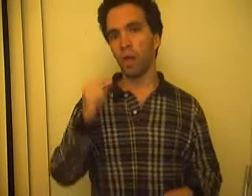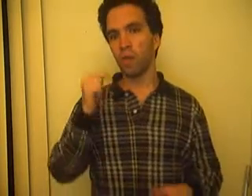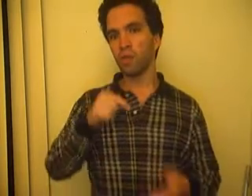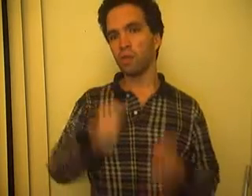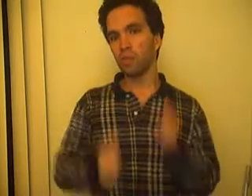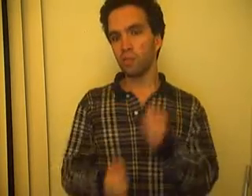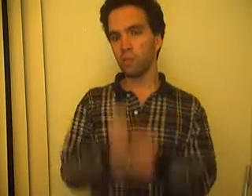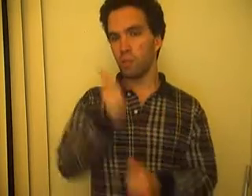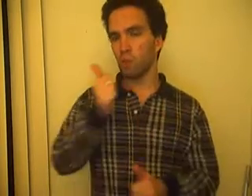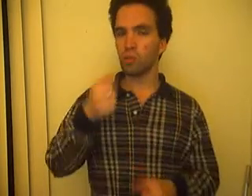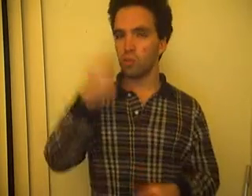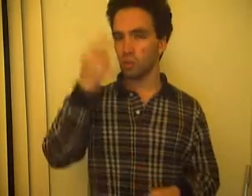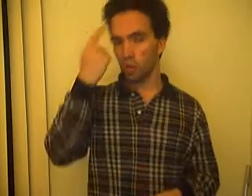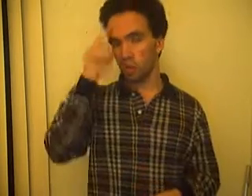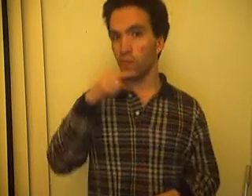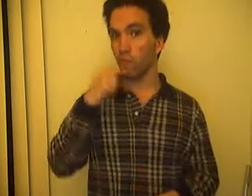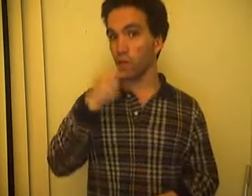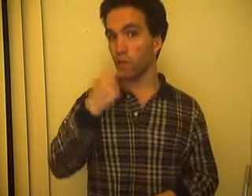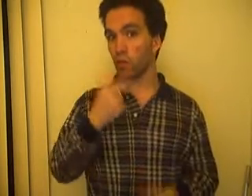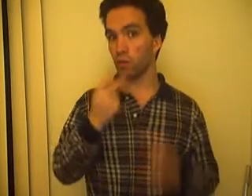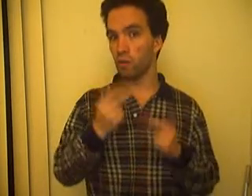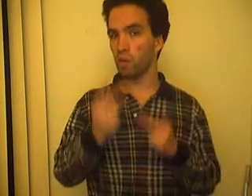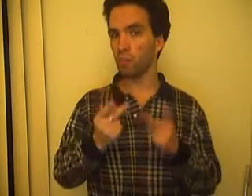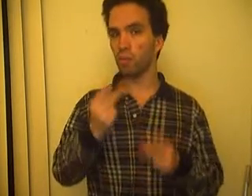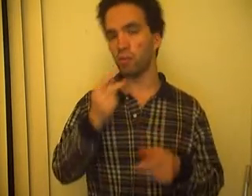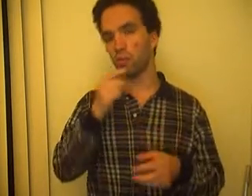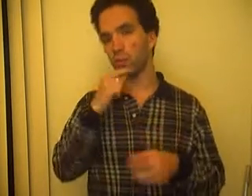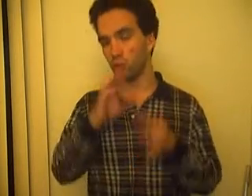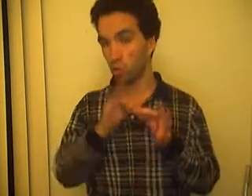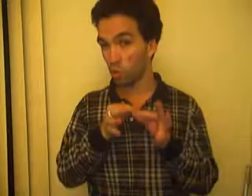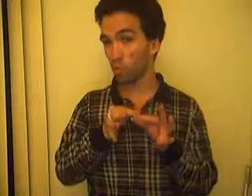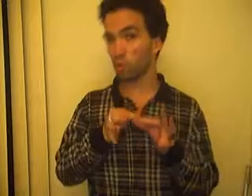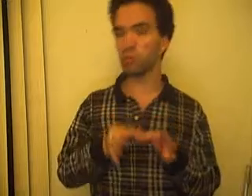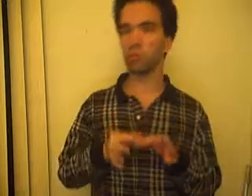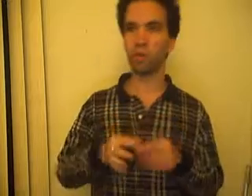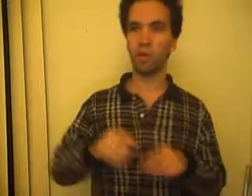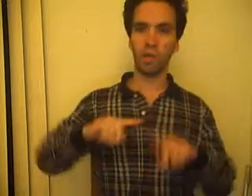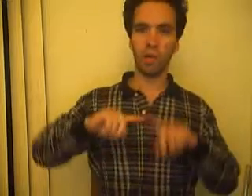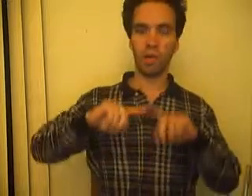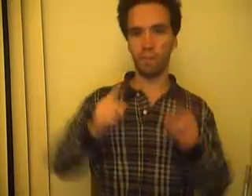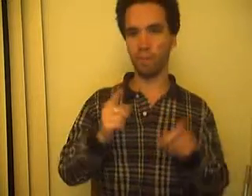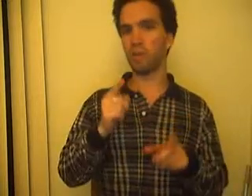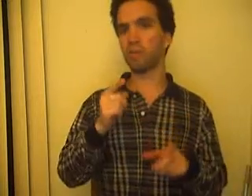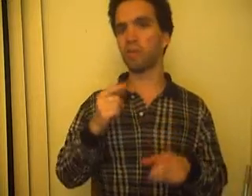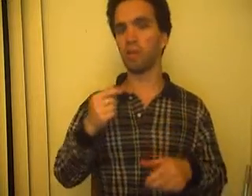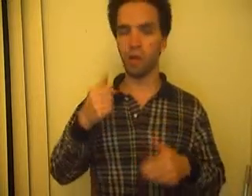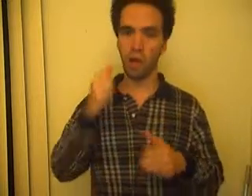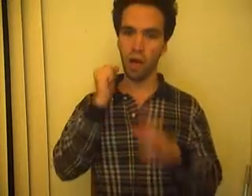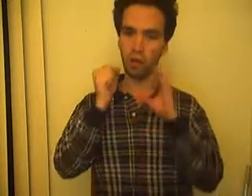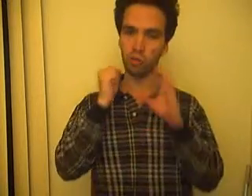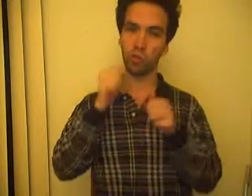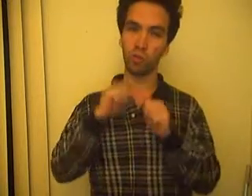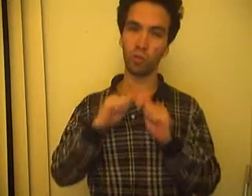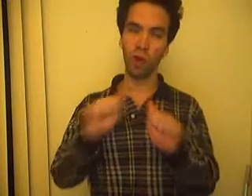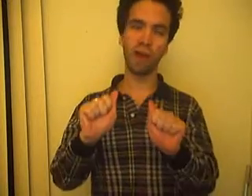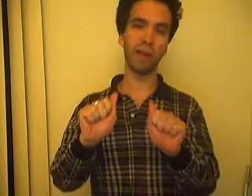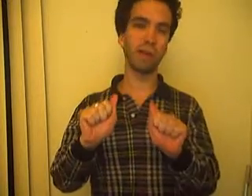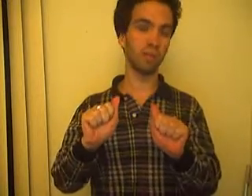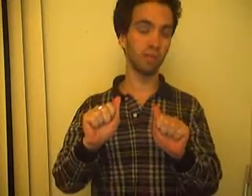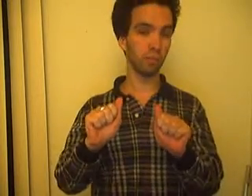this is mostly for hearing people, interpreters, but I'll try to